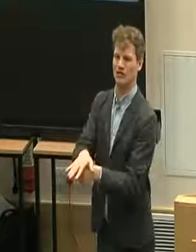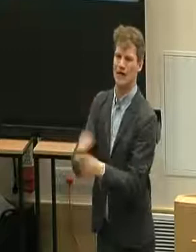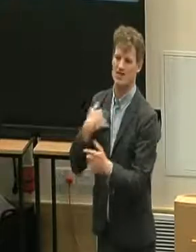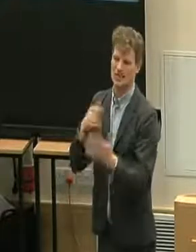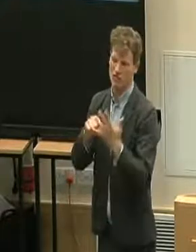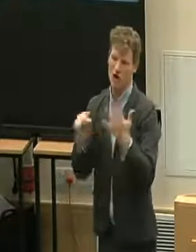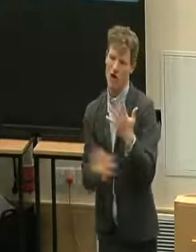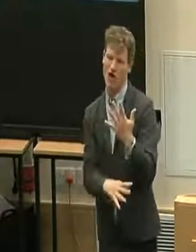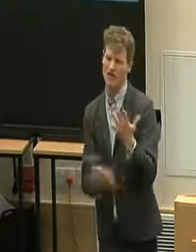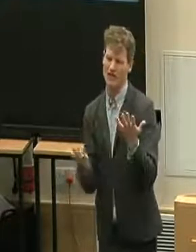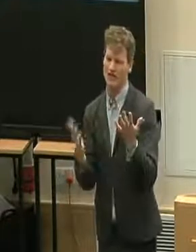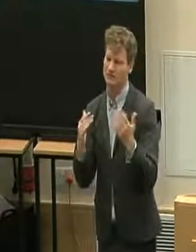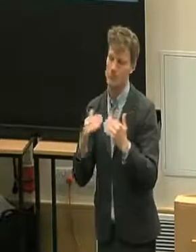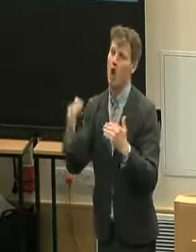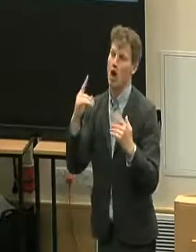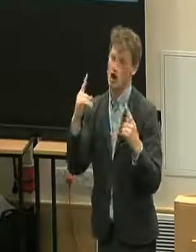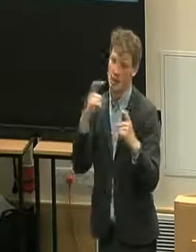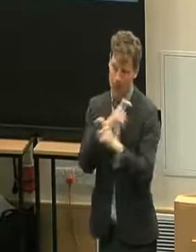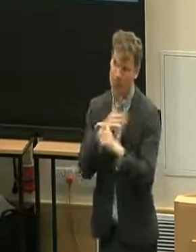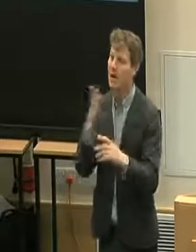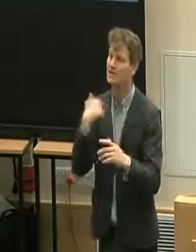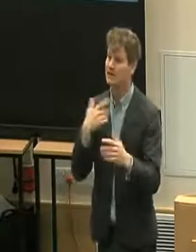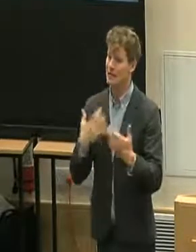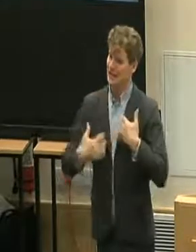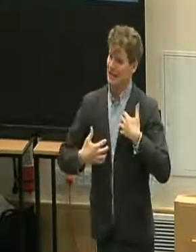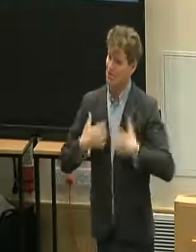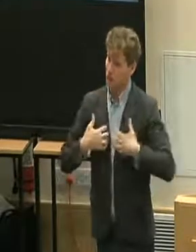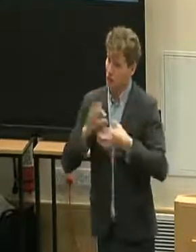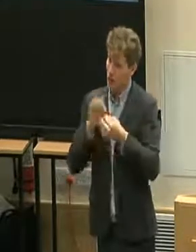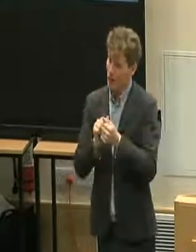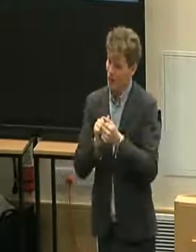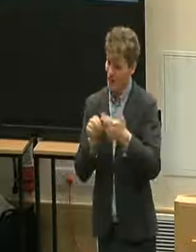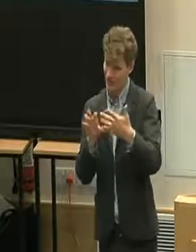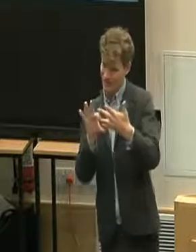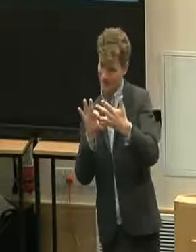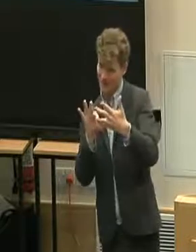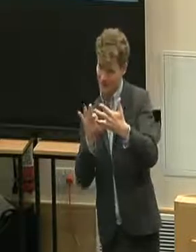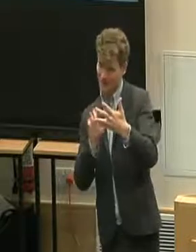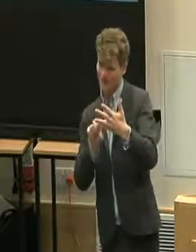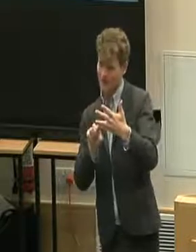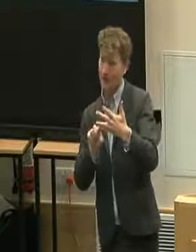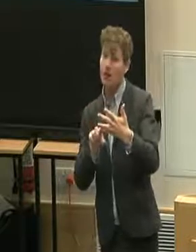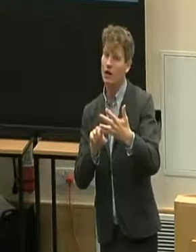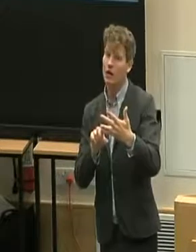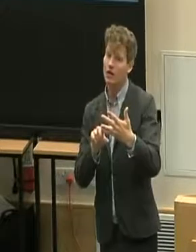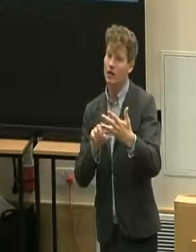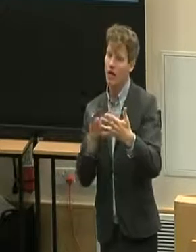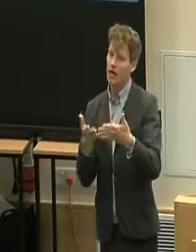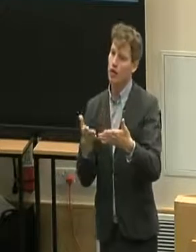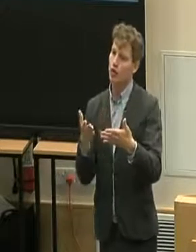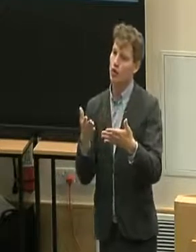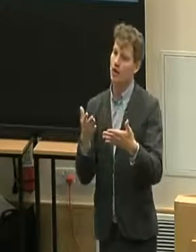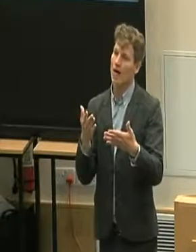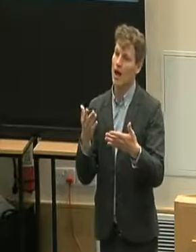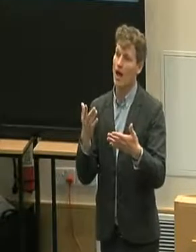interesting about these components is we have, once again, a general claim about equality, the universality